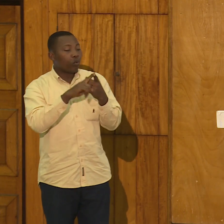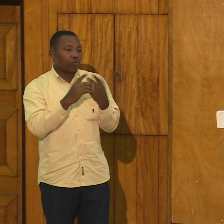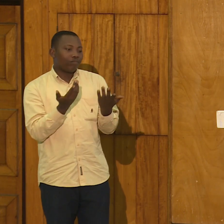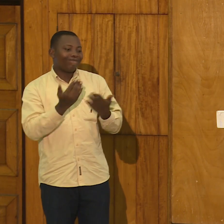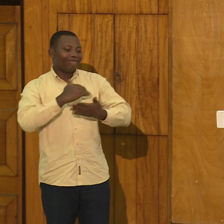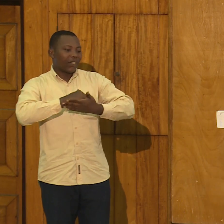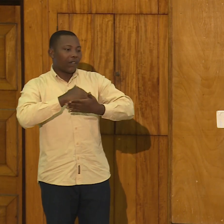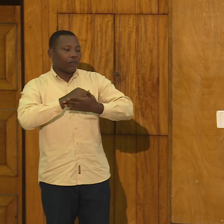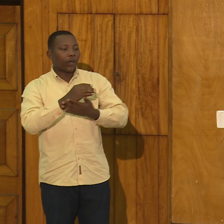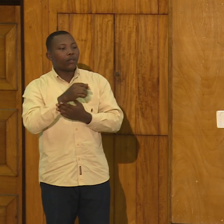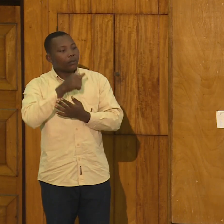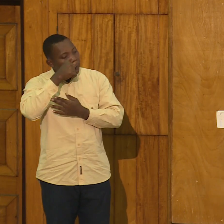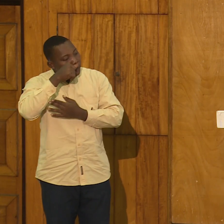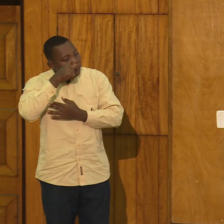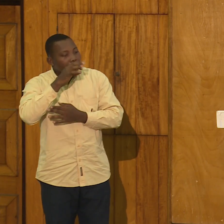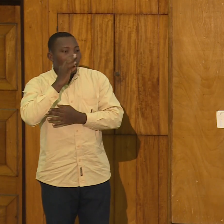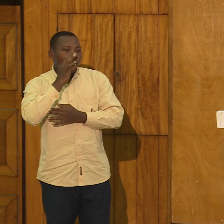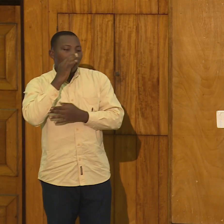avoid drugs.